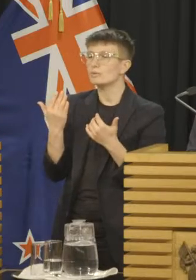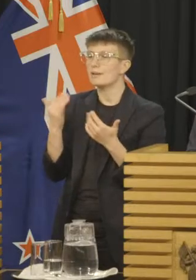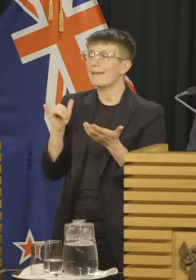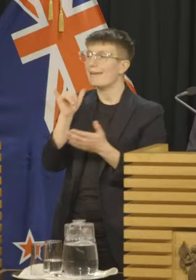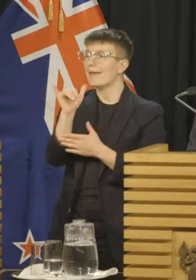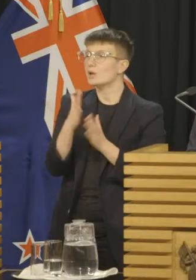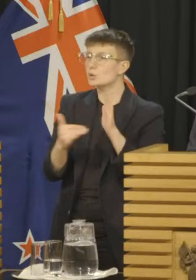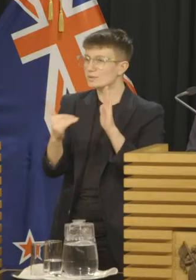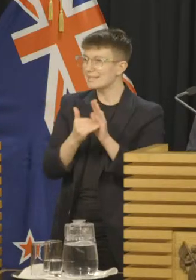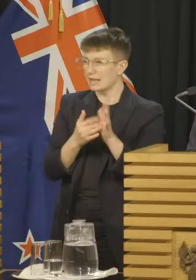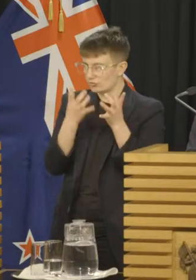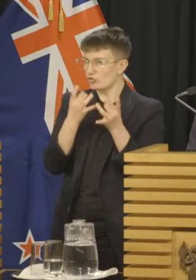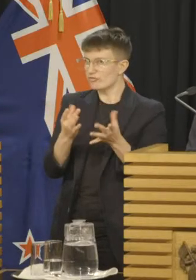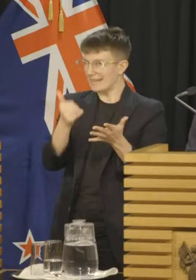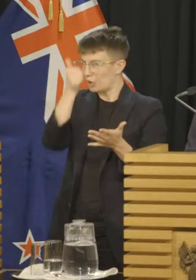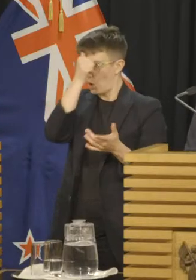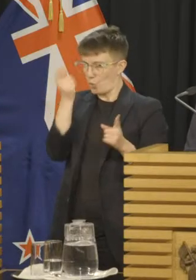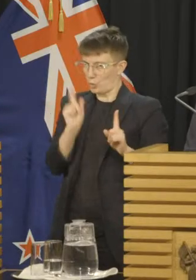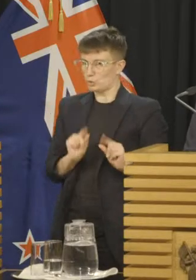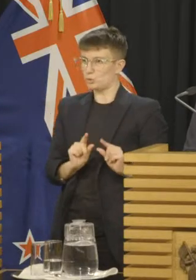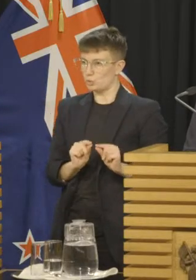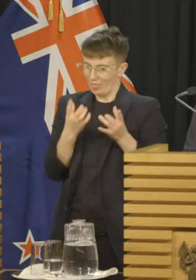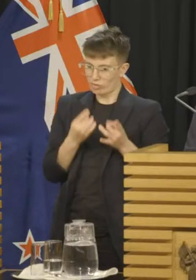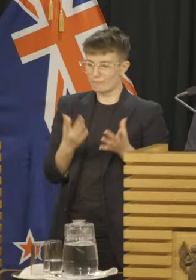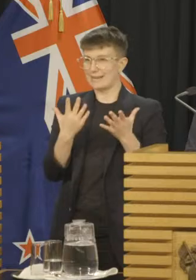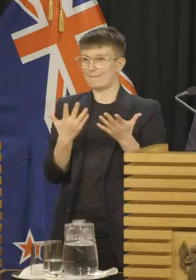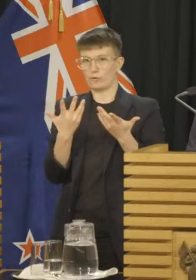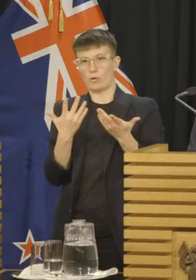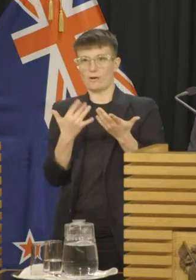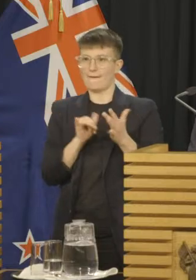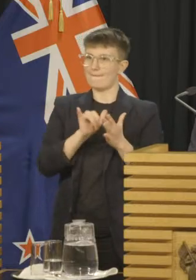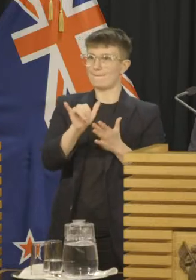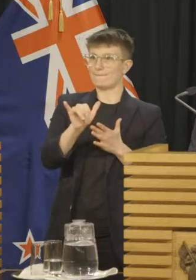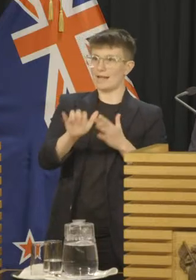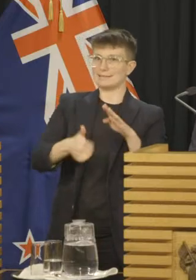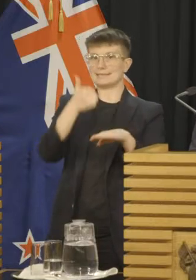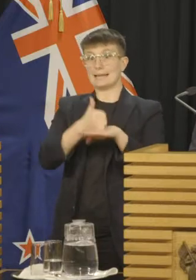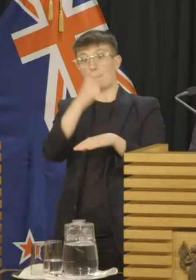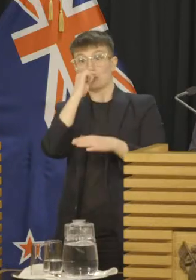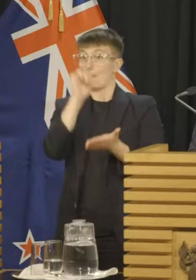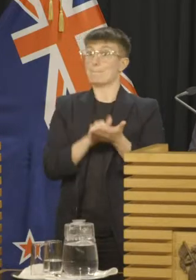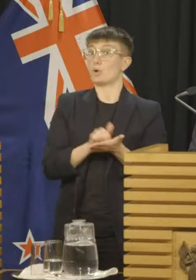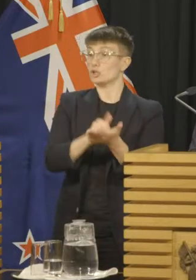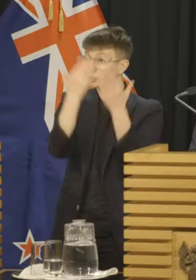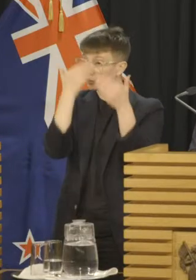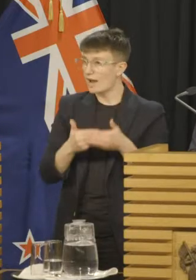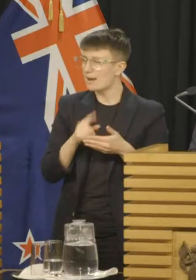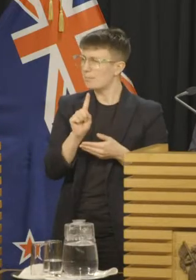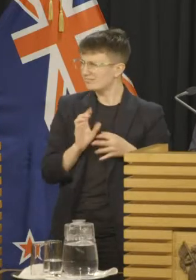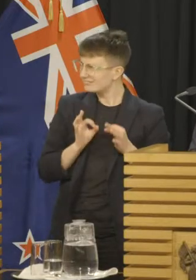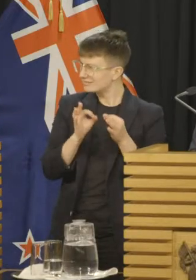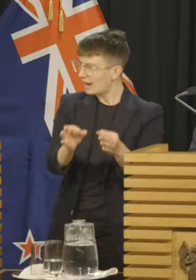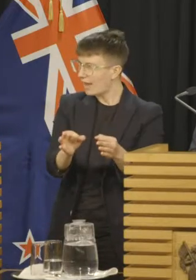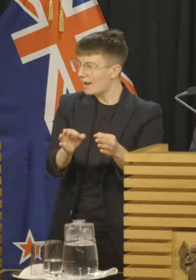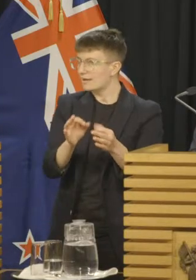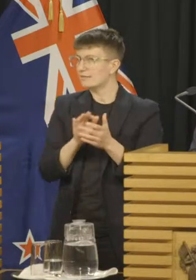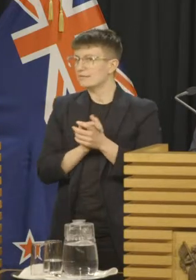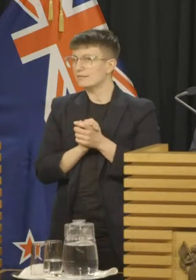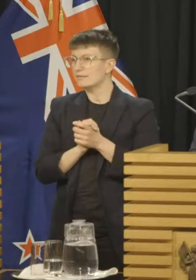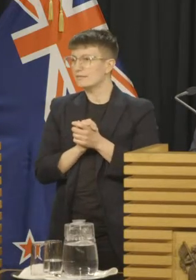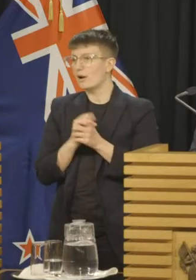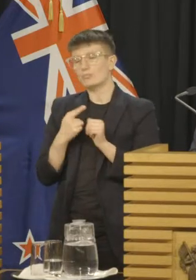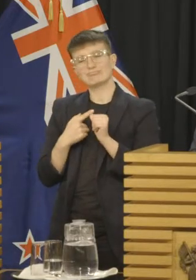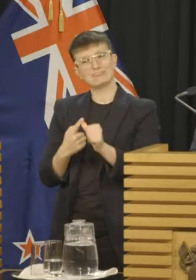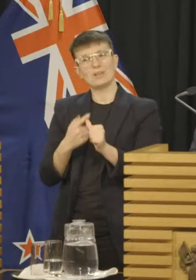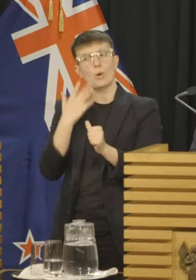actually ready to release flight schedules tonight, but is there some kind of delay that's kept it from happening? Oh, that's actually, I mean, that when you say ready to release schedules, that doesn't